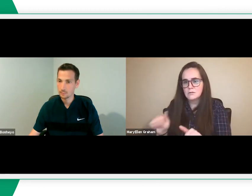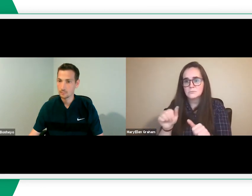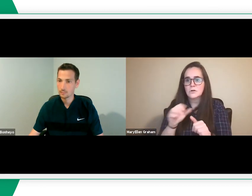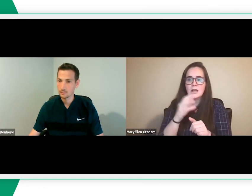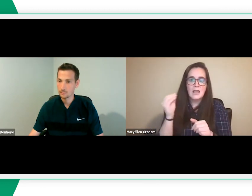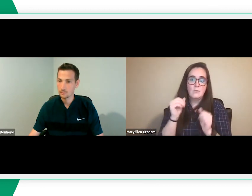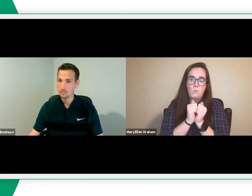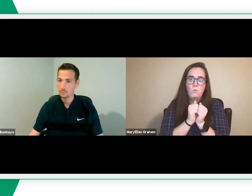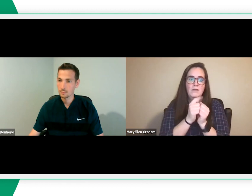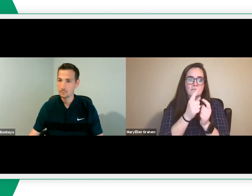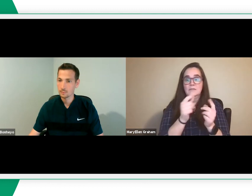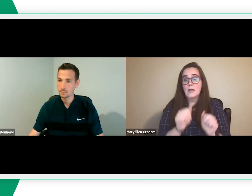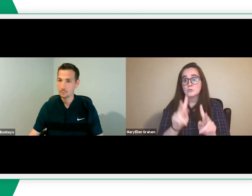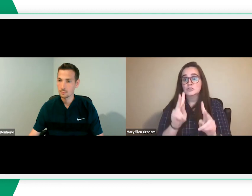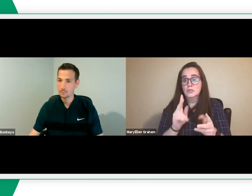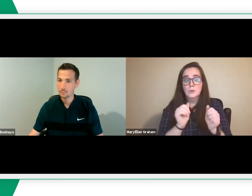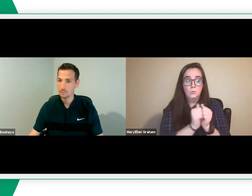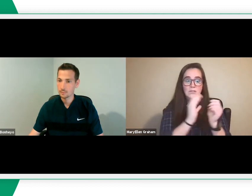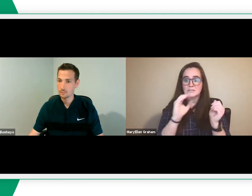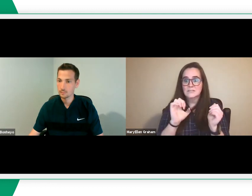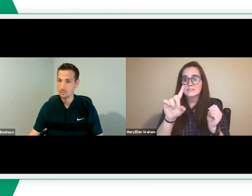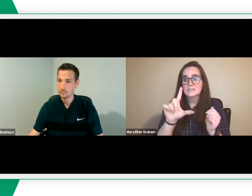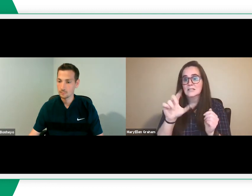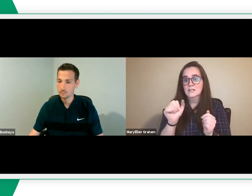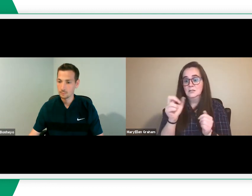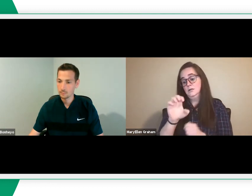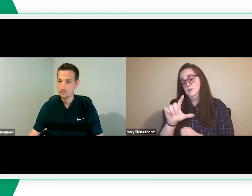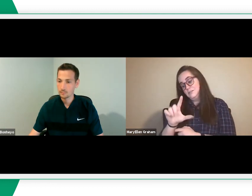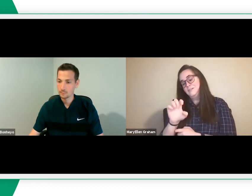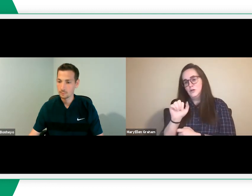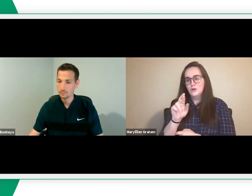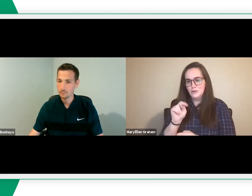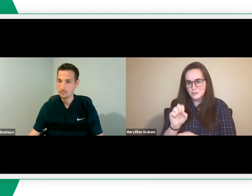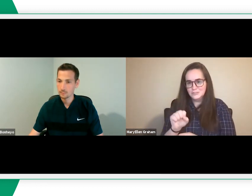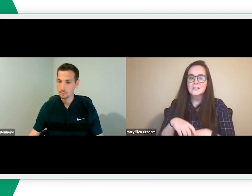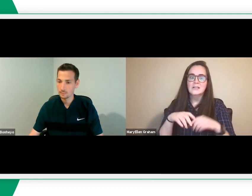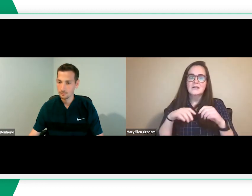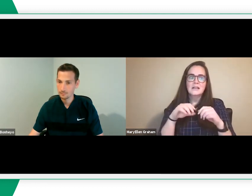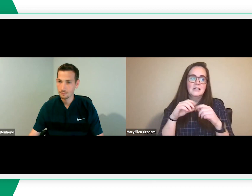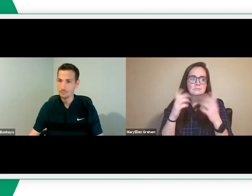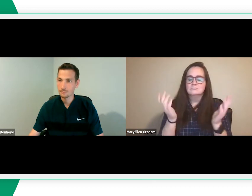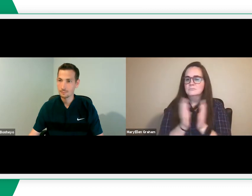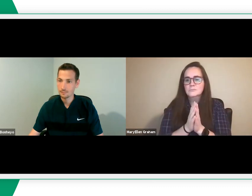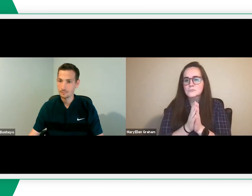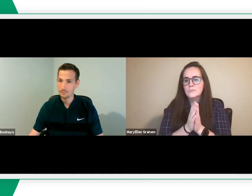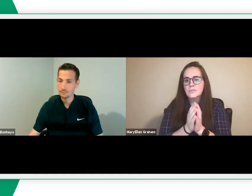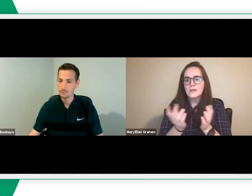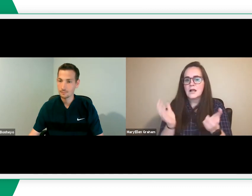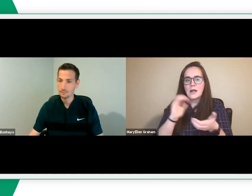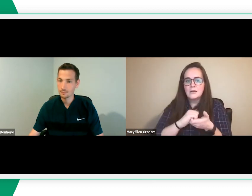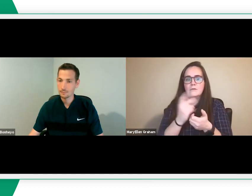Fargo, these webinars would never have been possible, nor would we have had the opportunity for CSD Learns